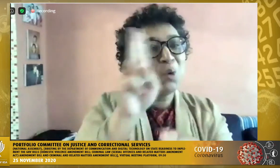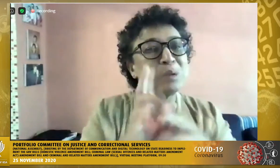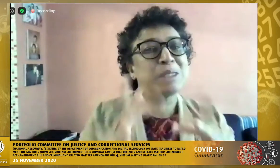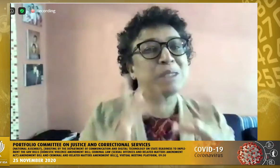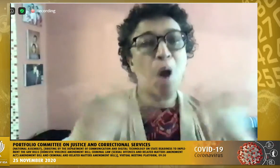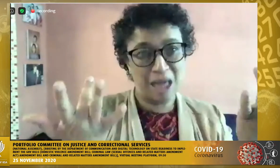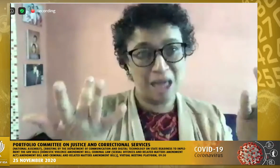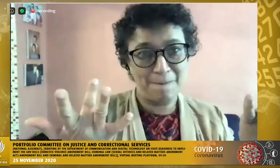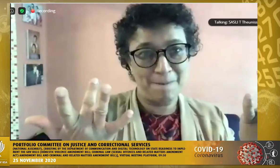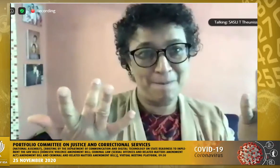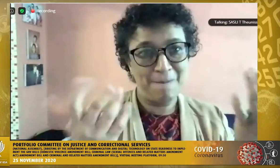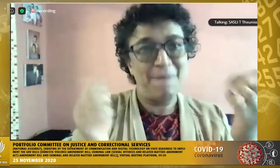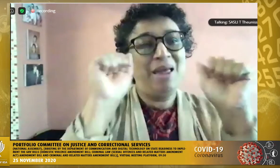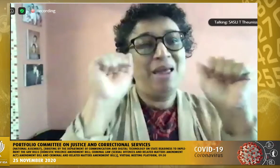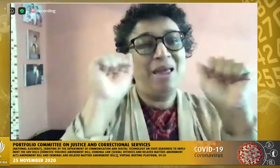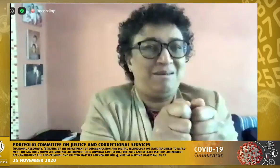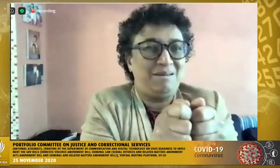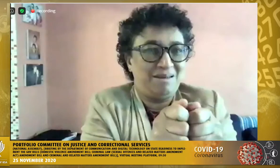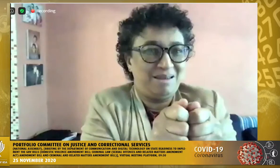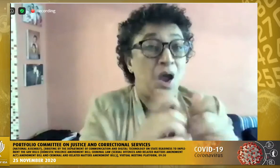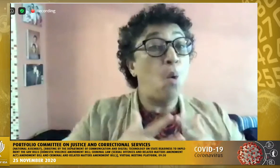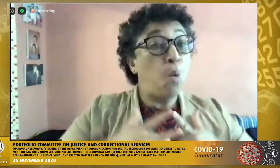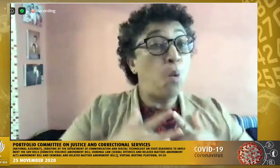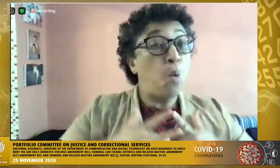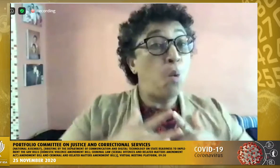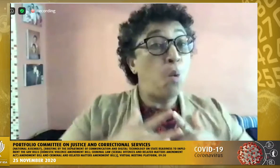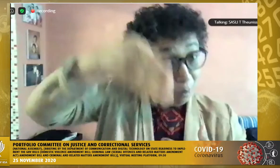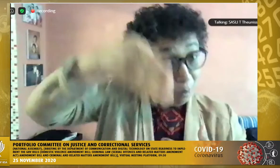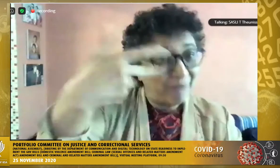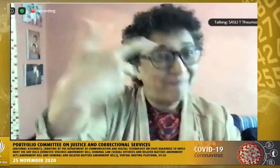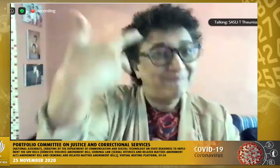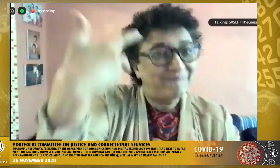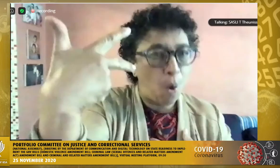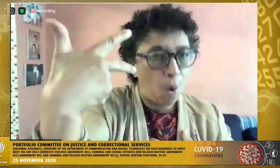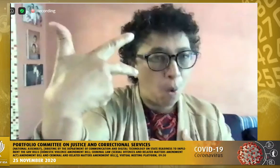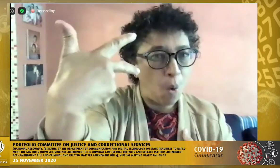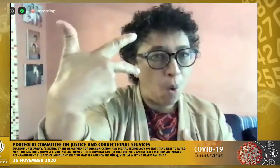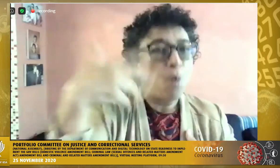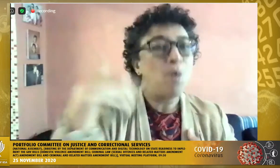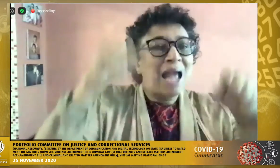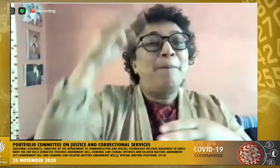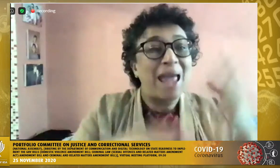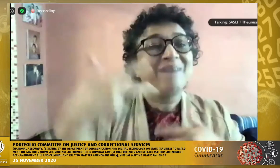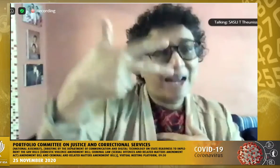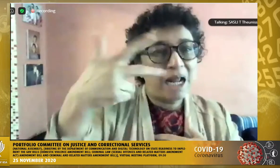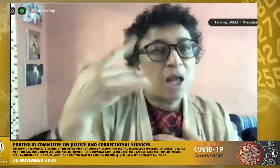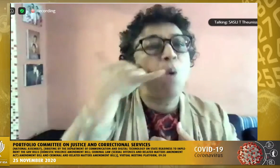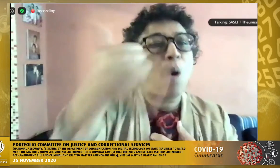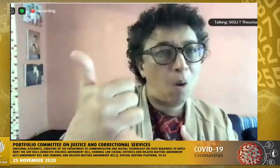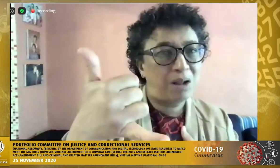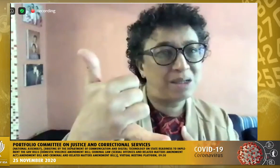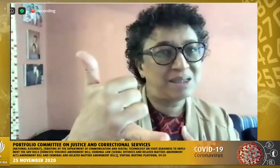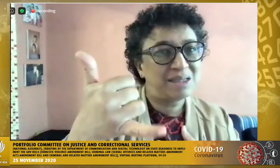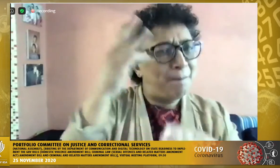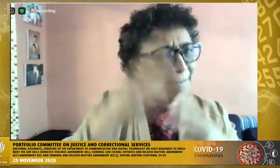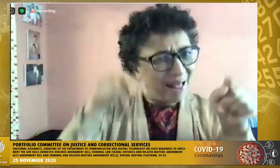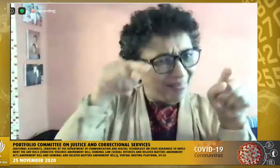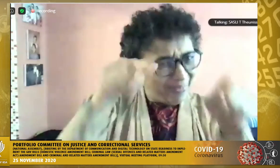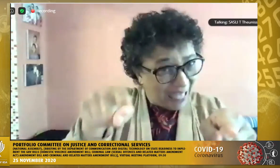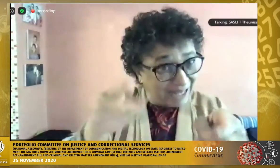with coronavirus, more and more people are using WhatsApp. That it's more and more that people are more